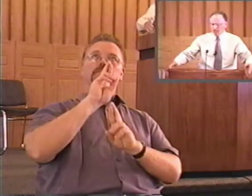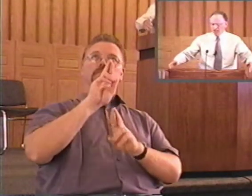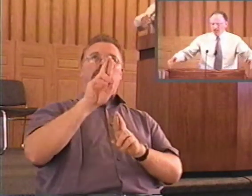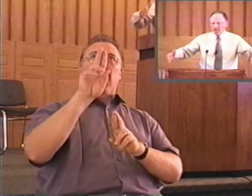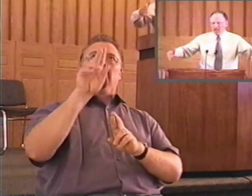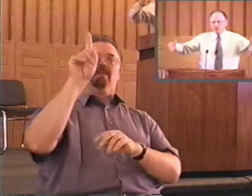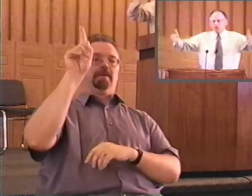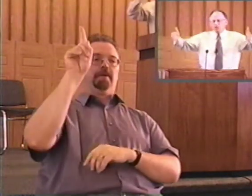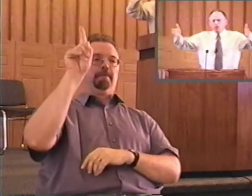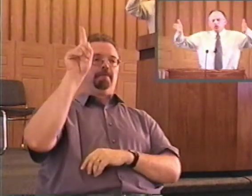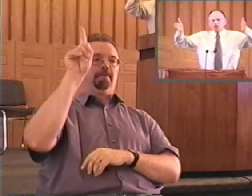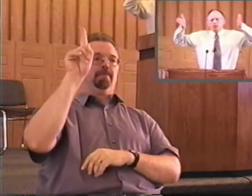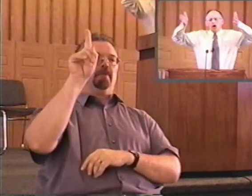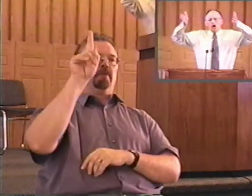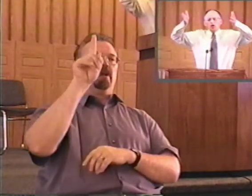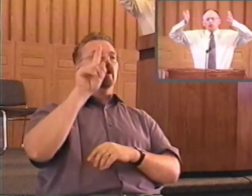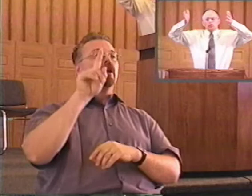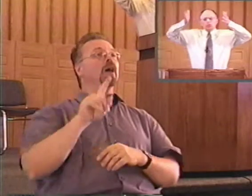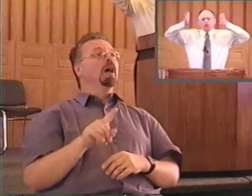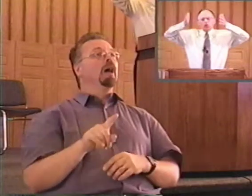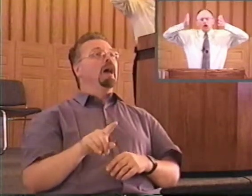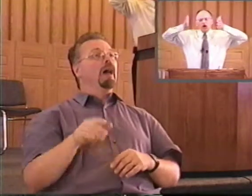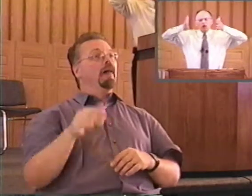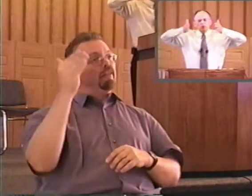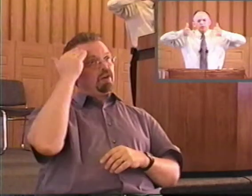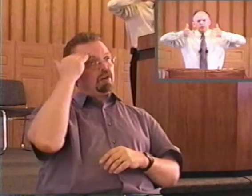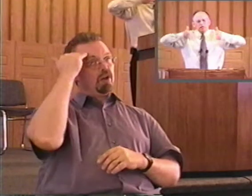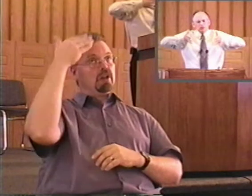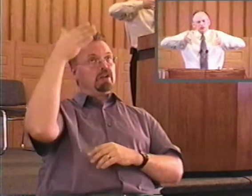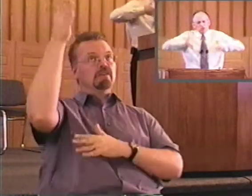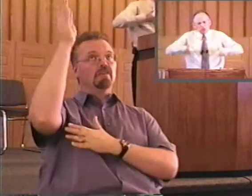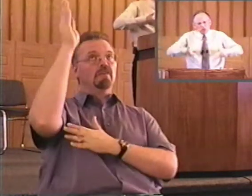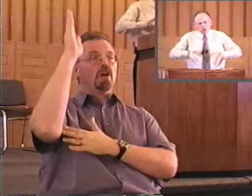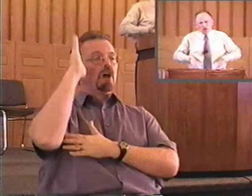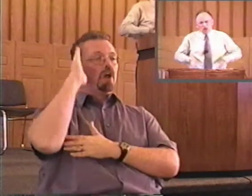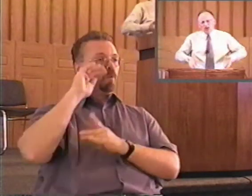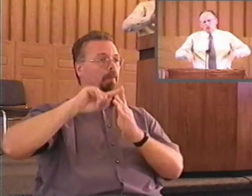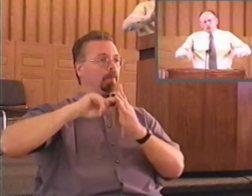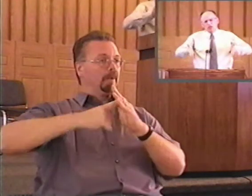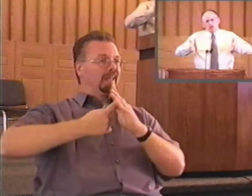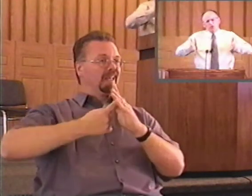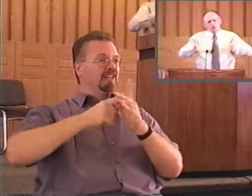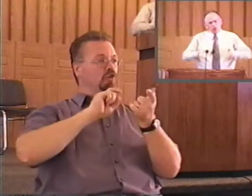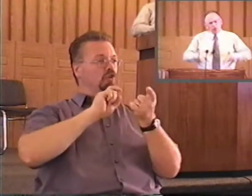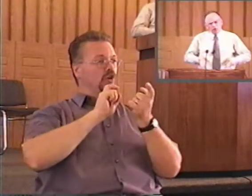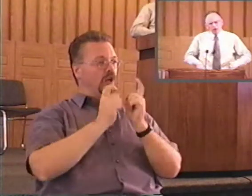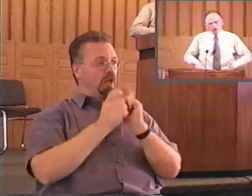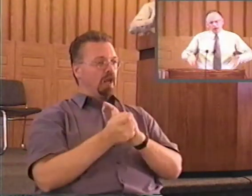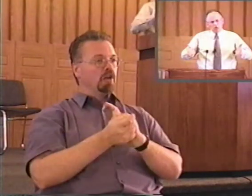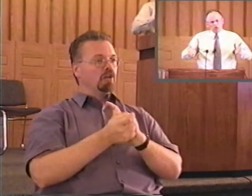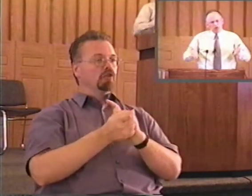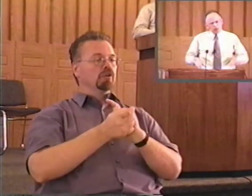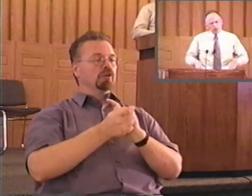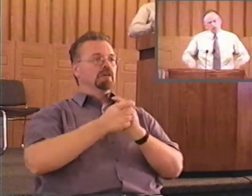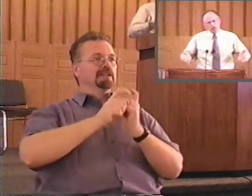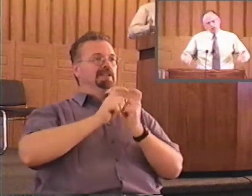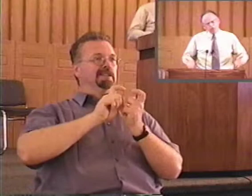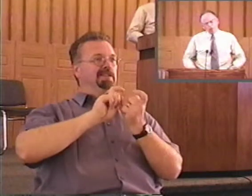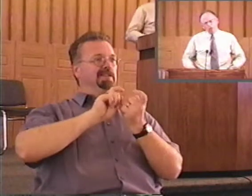Him. And just the knowledge of God will begin to change and reorient